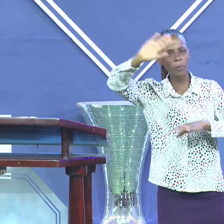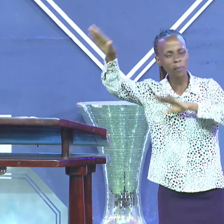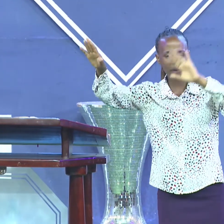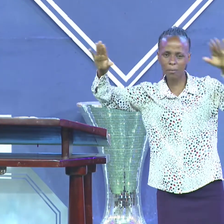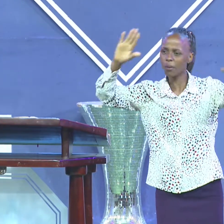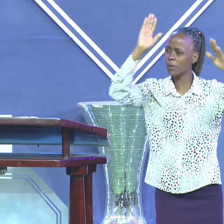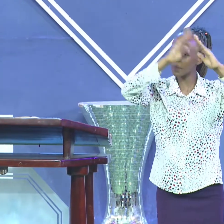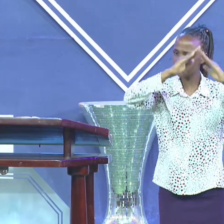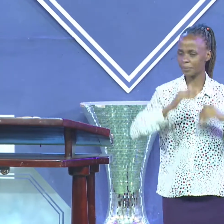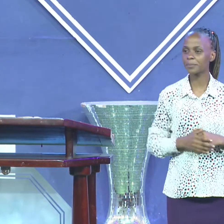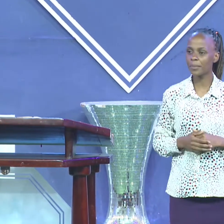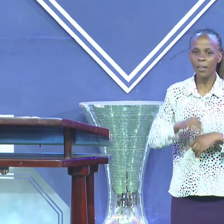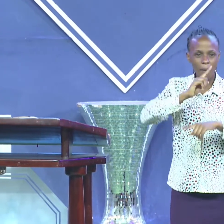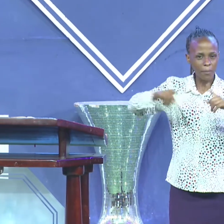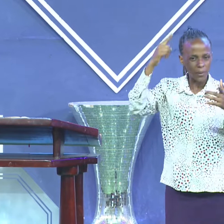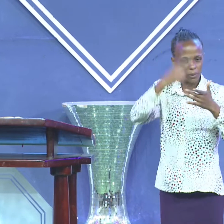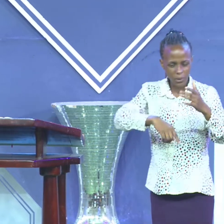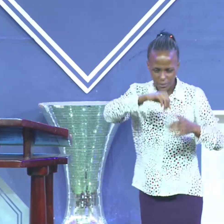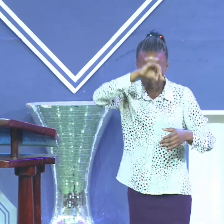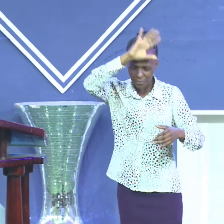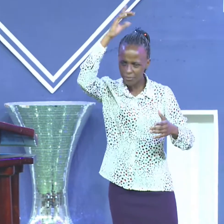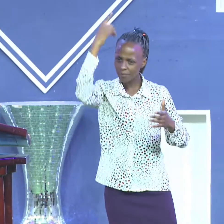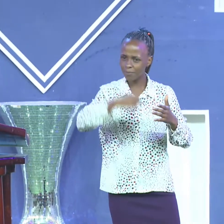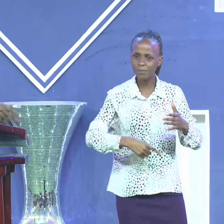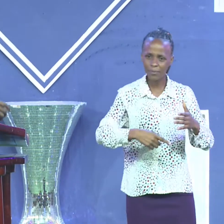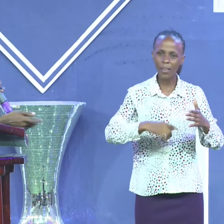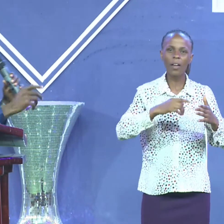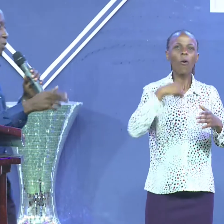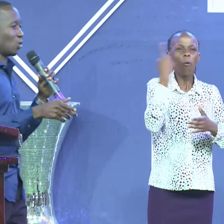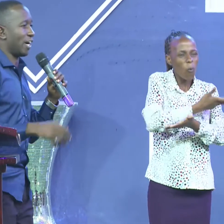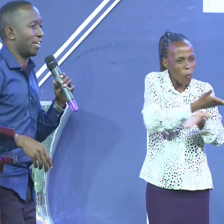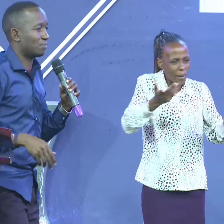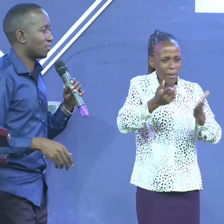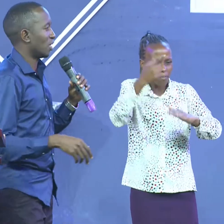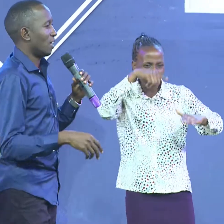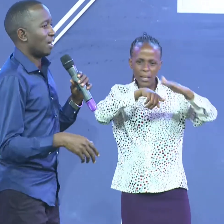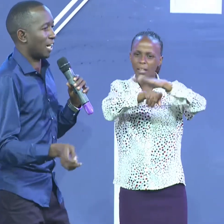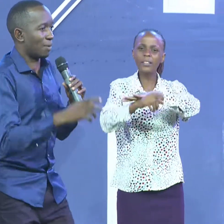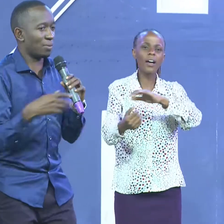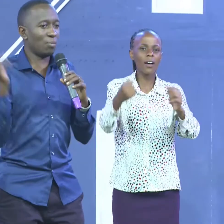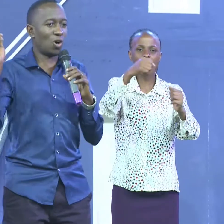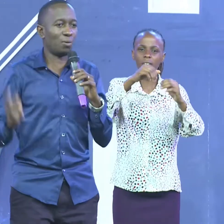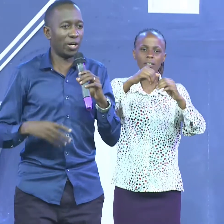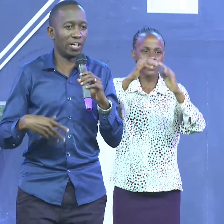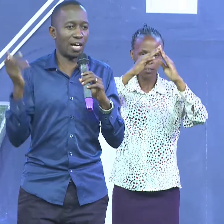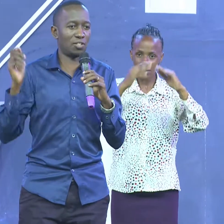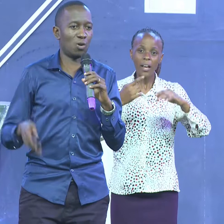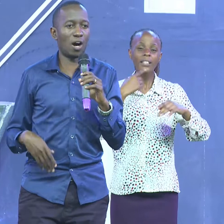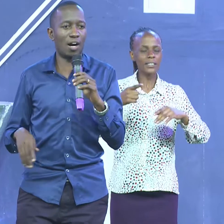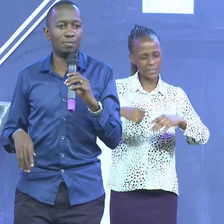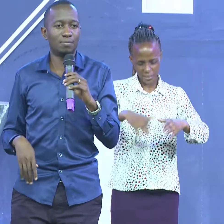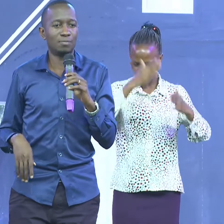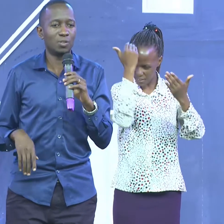us return back home. But this is what is amazing. Whoever got into the